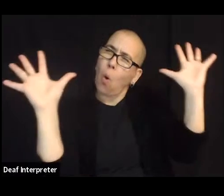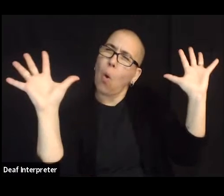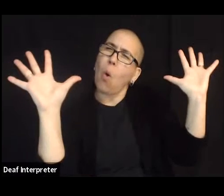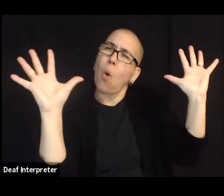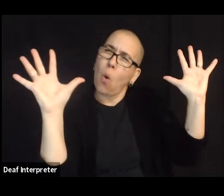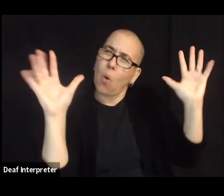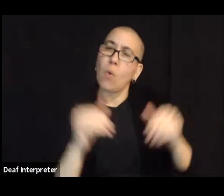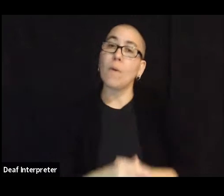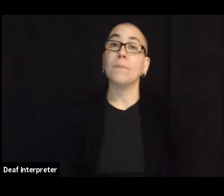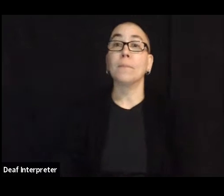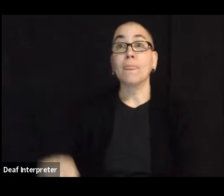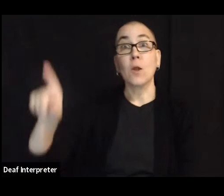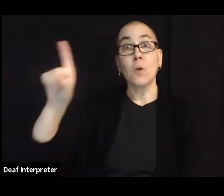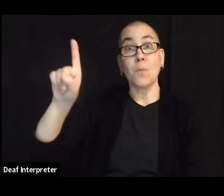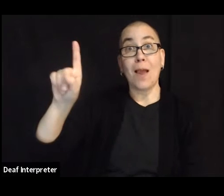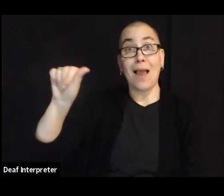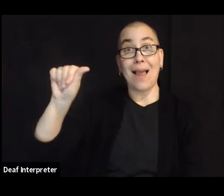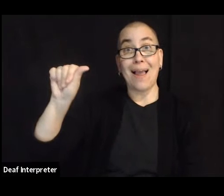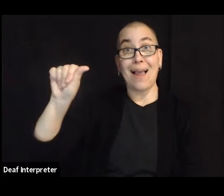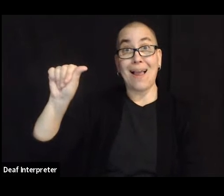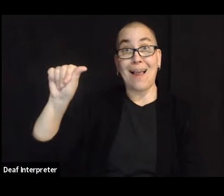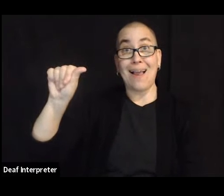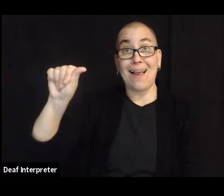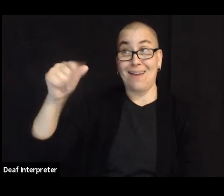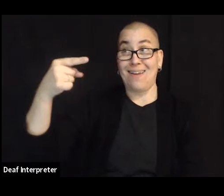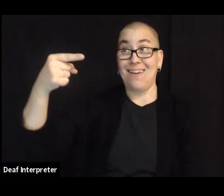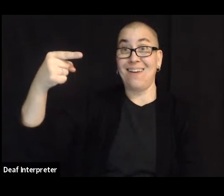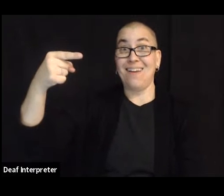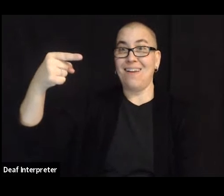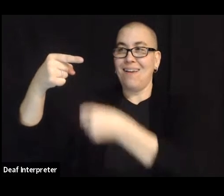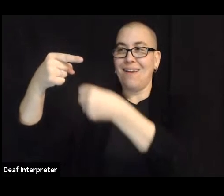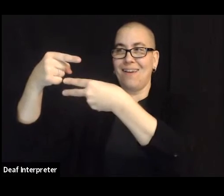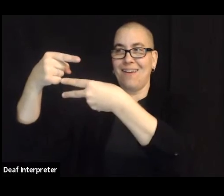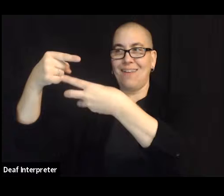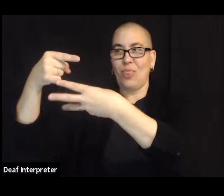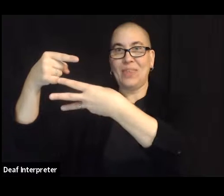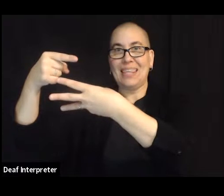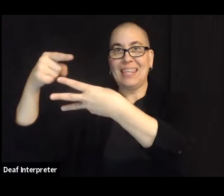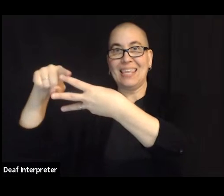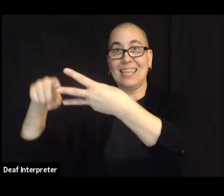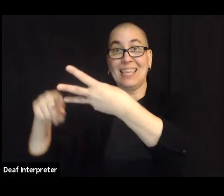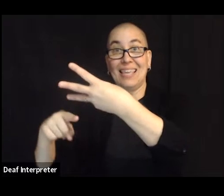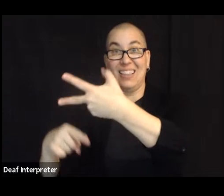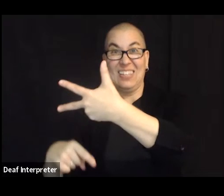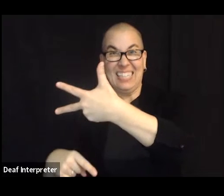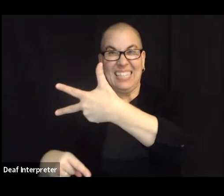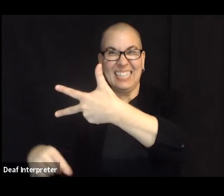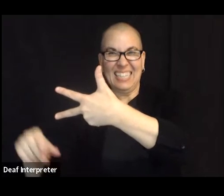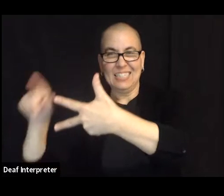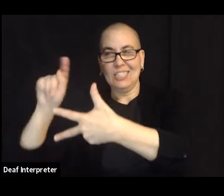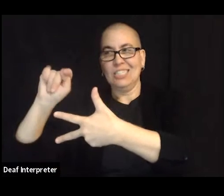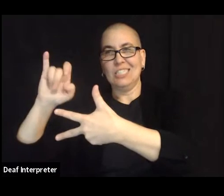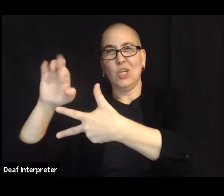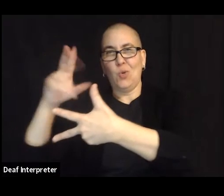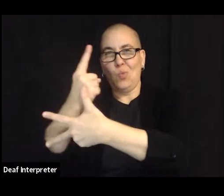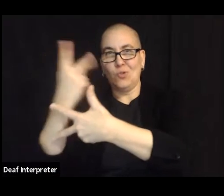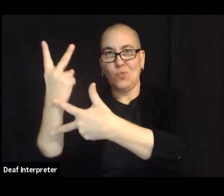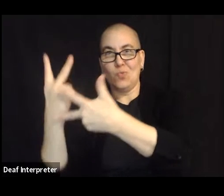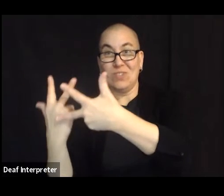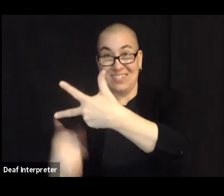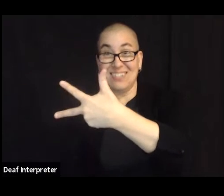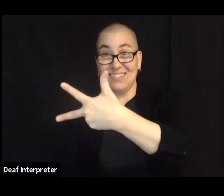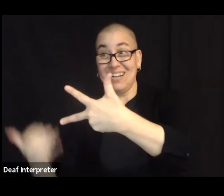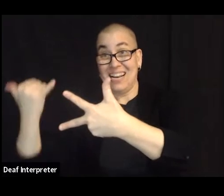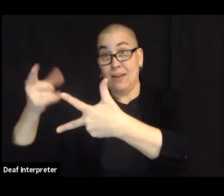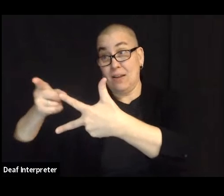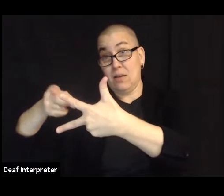in phase 1A, and we have moved to vaccinating people in the second sub-priority group, including assisted living facilities. We still hope to be